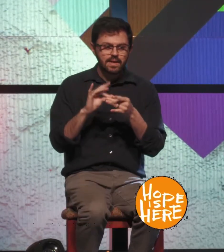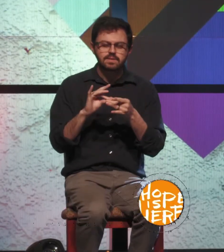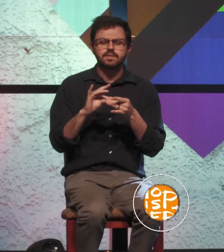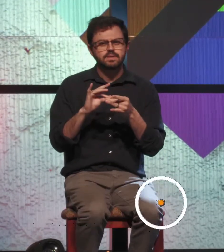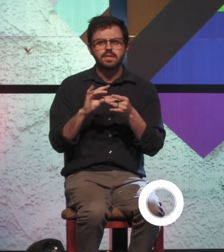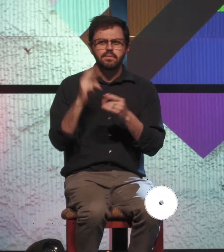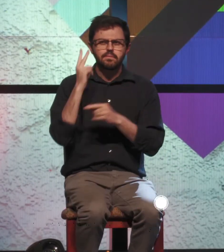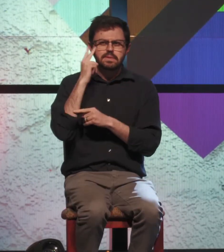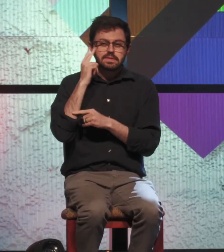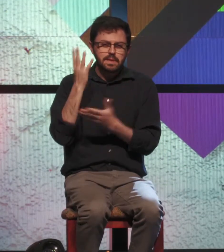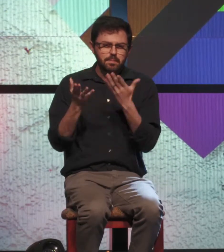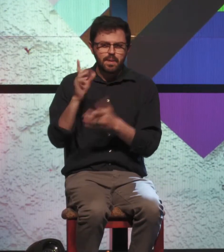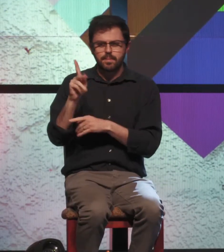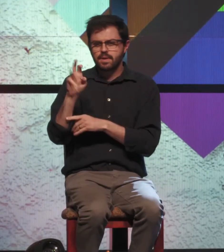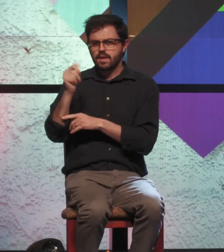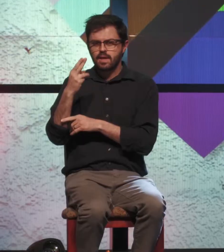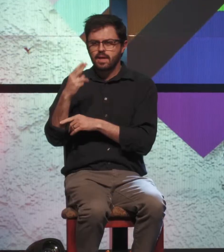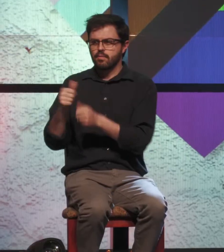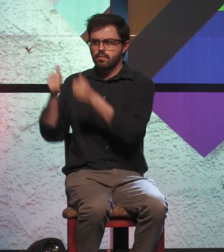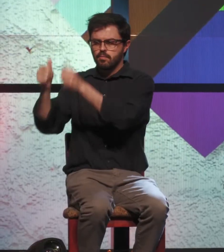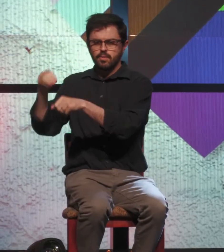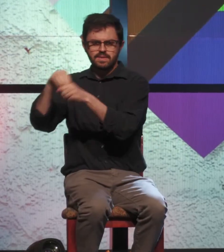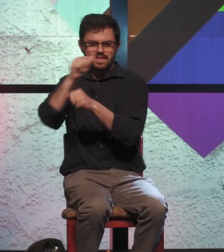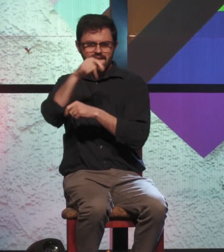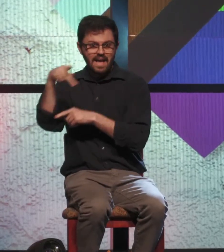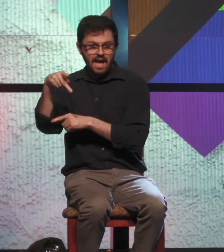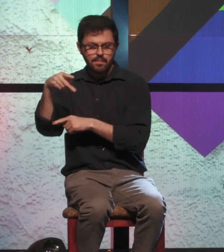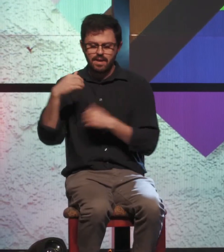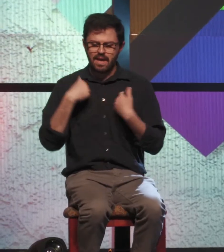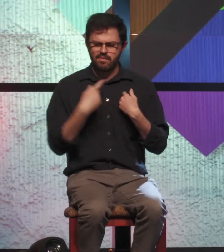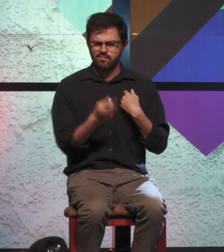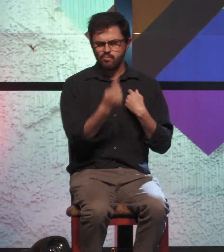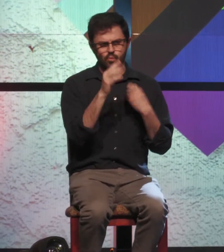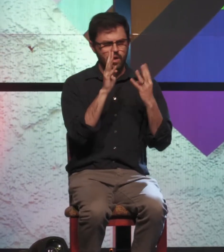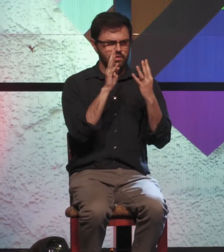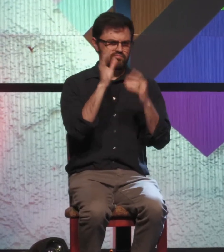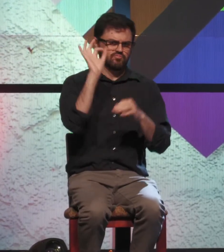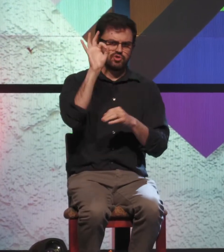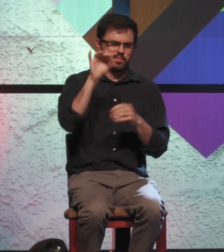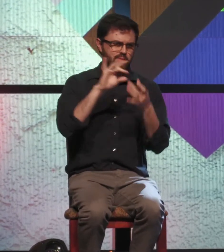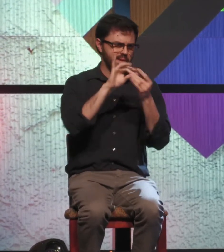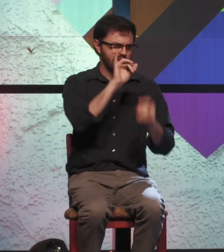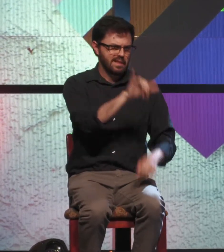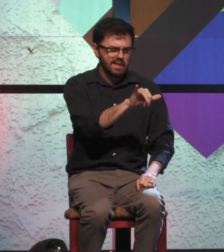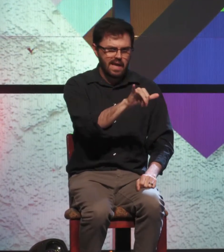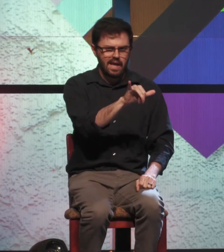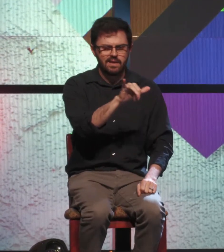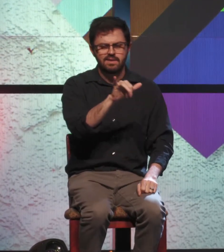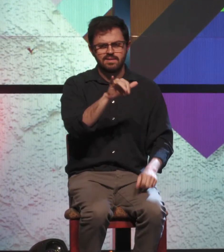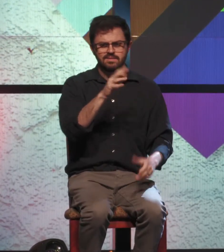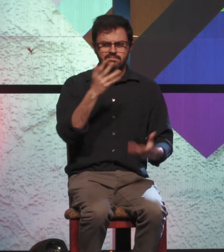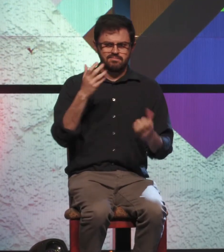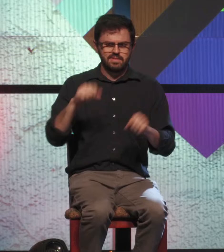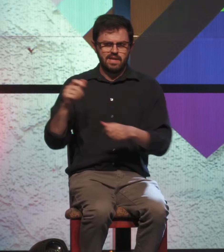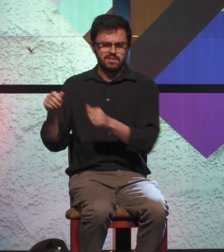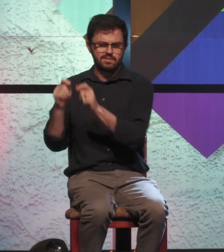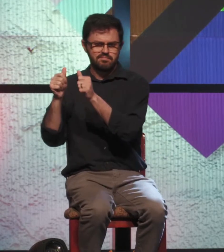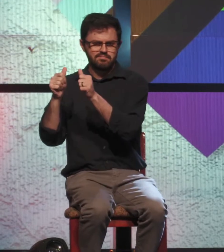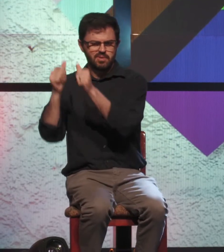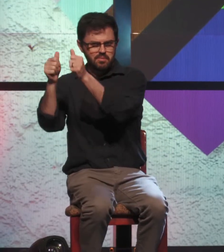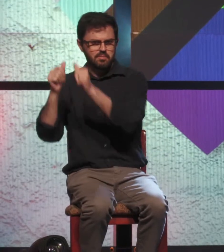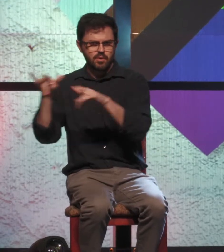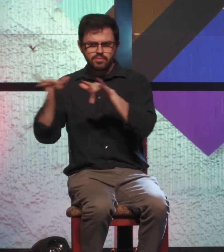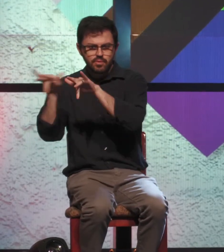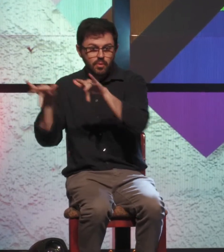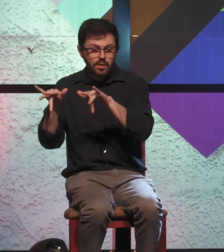one Palm Sunday message. I've delivered it 3 times here. We're going to wrap up the series today with a little different topic, but it is Palm Sunday,